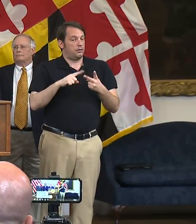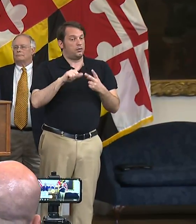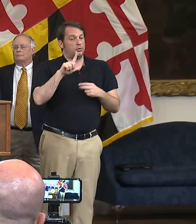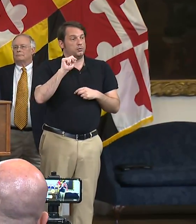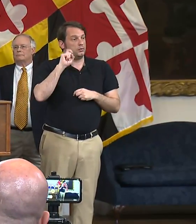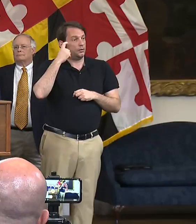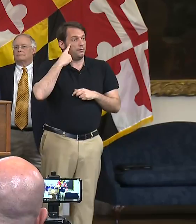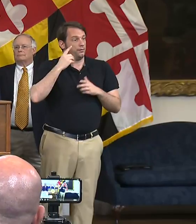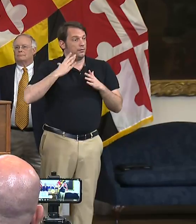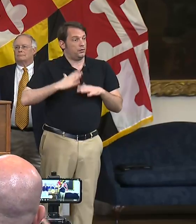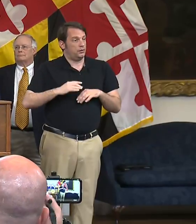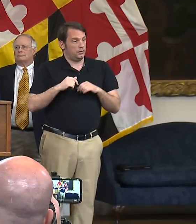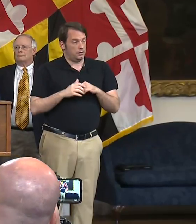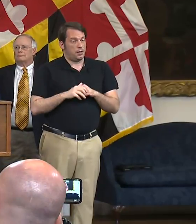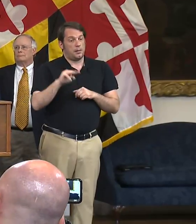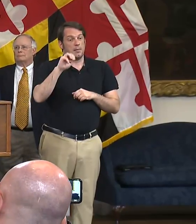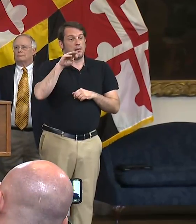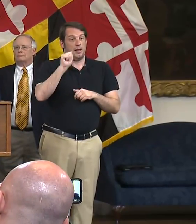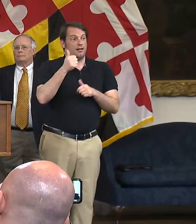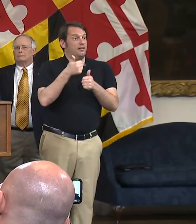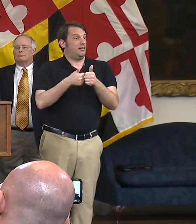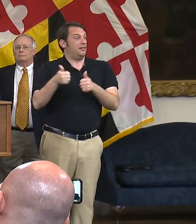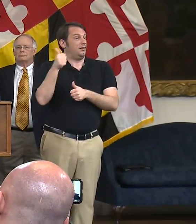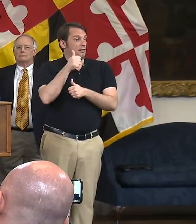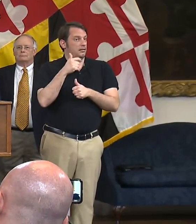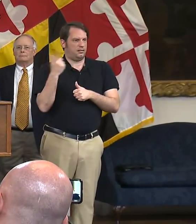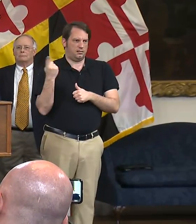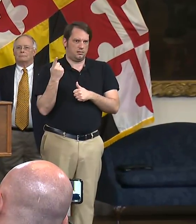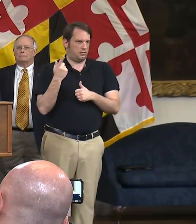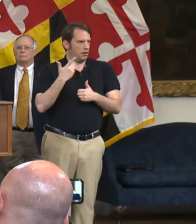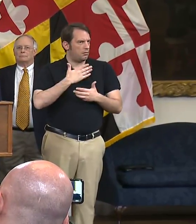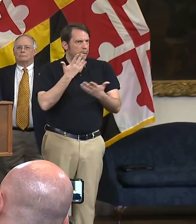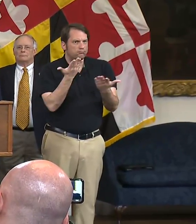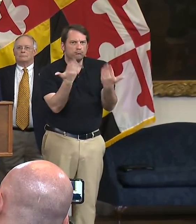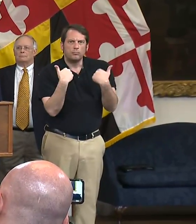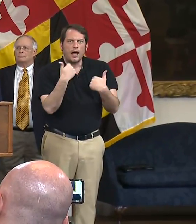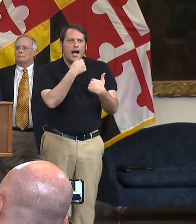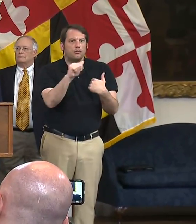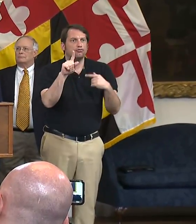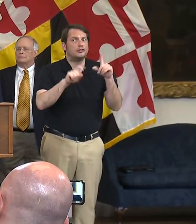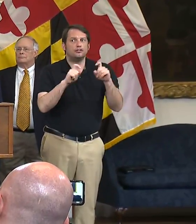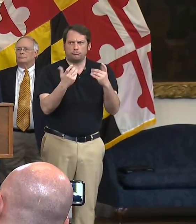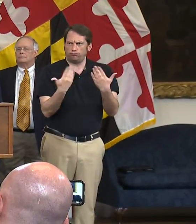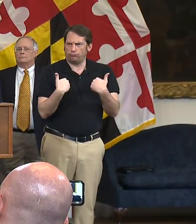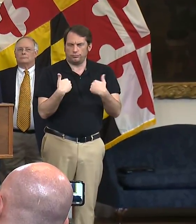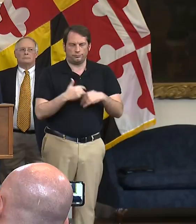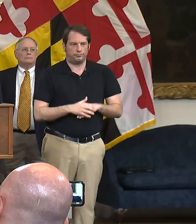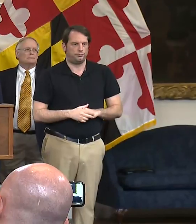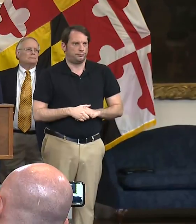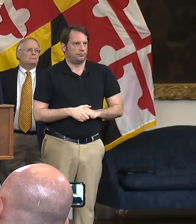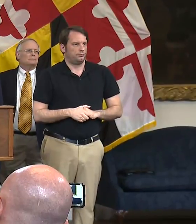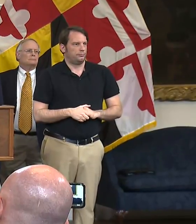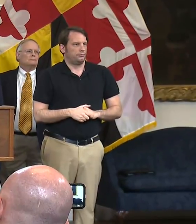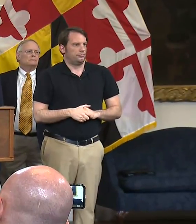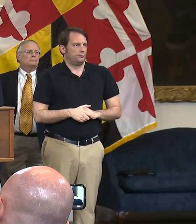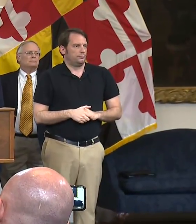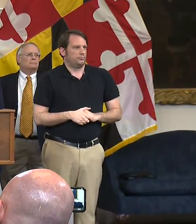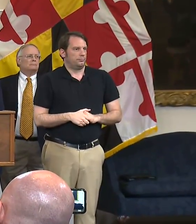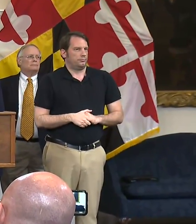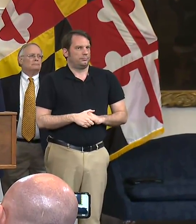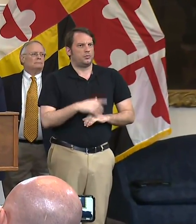with us. I'd be happy to take a few questions from the media, if anybody has any.